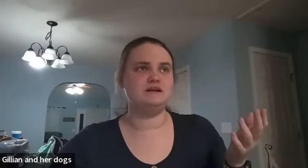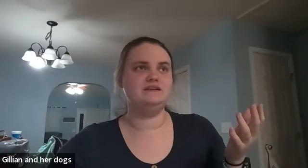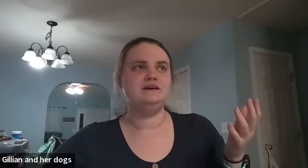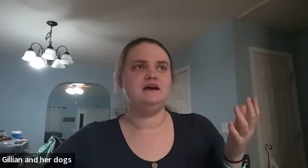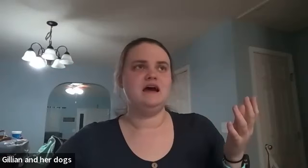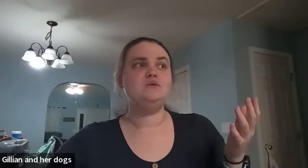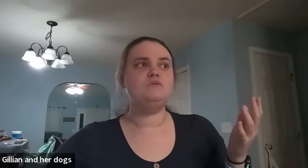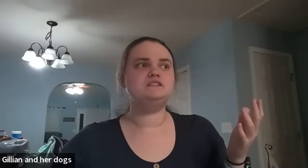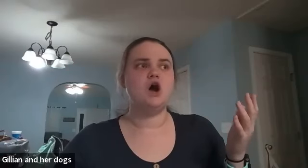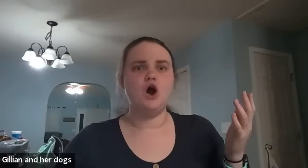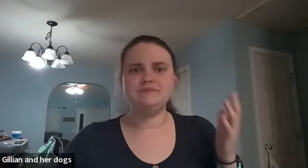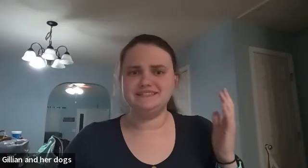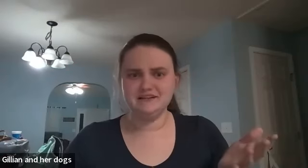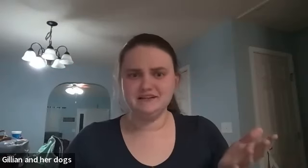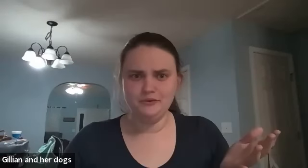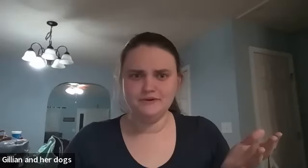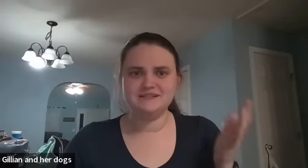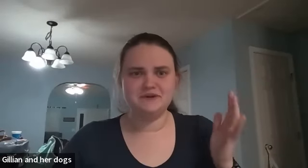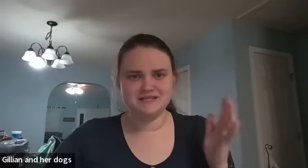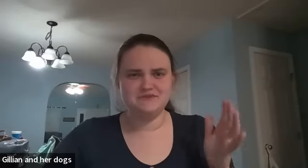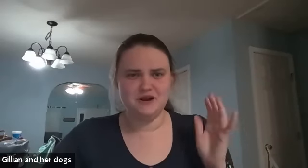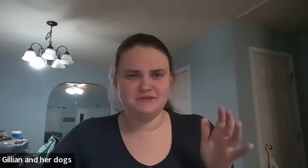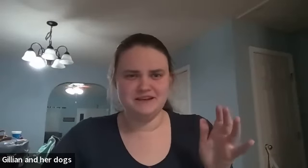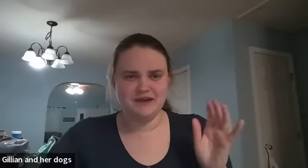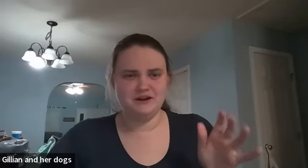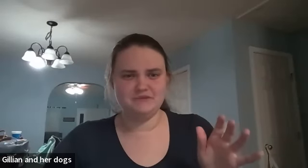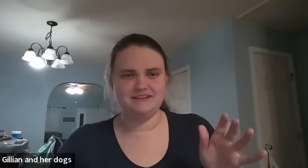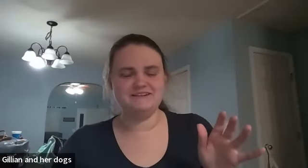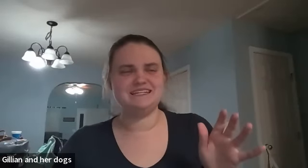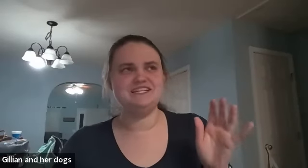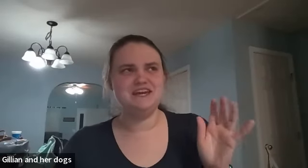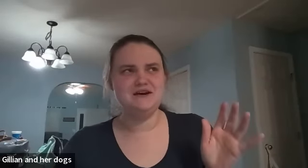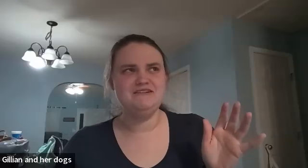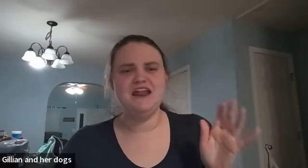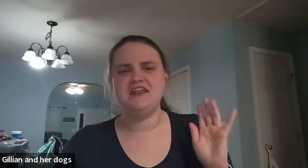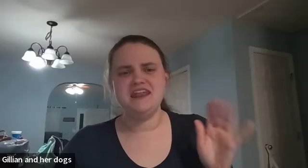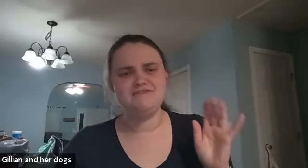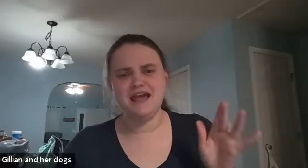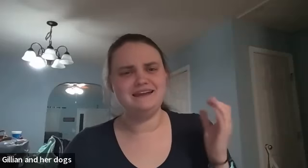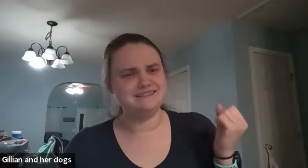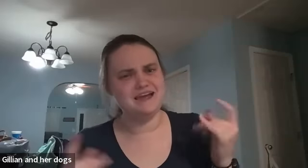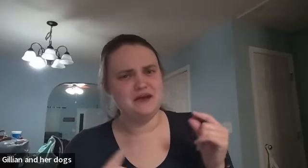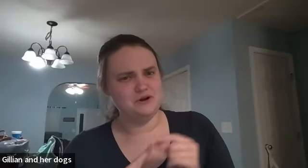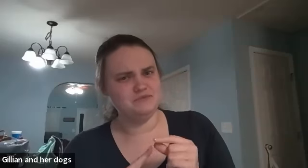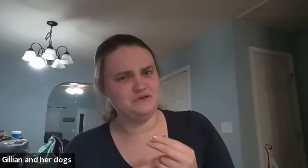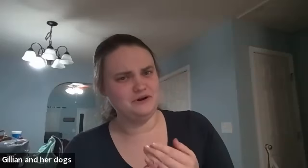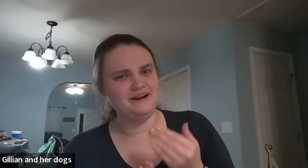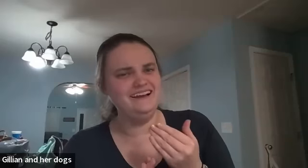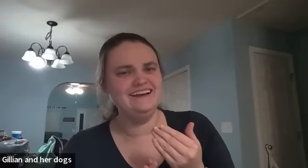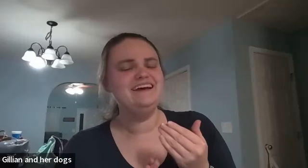one. I think one was armadillo. Someone asked me for about an armadillo, and I was like, you know, never had to sign that word before.